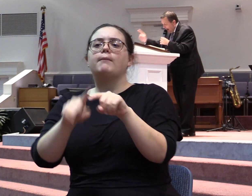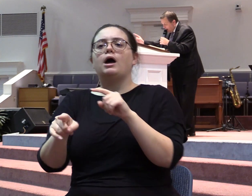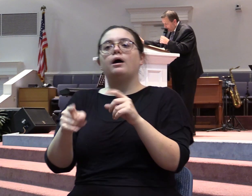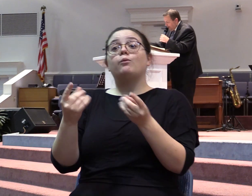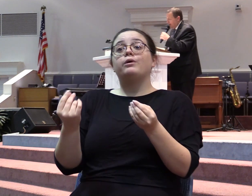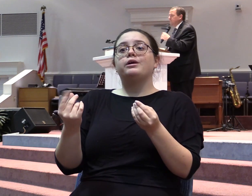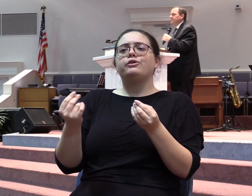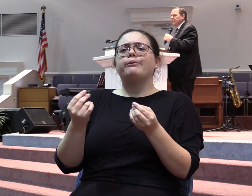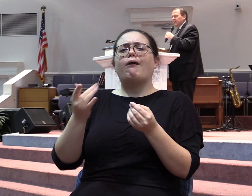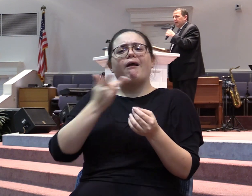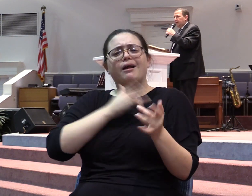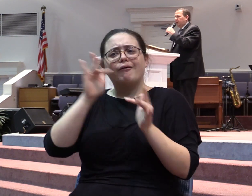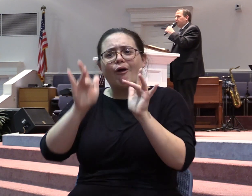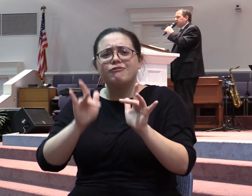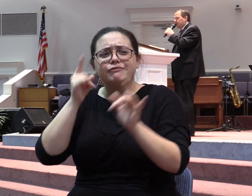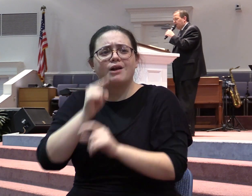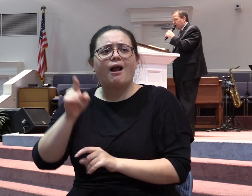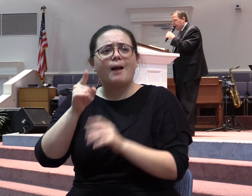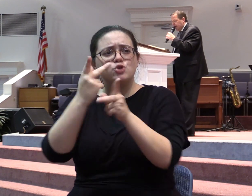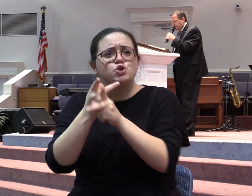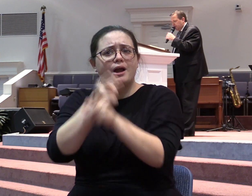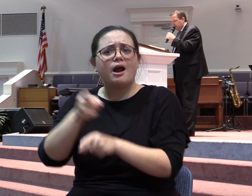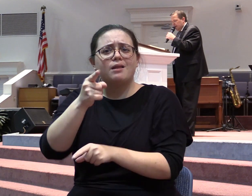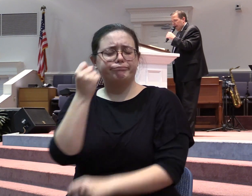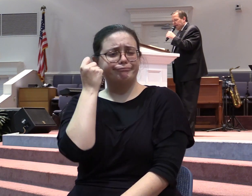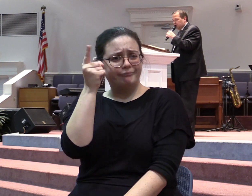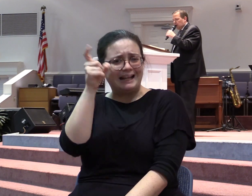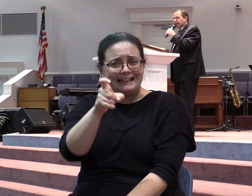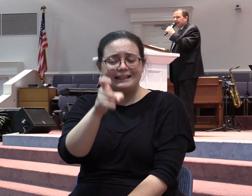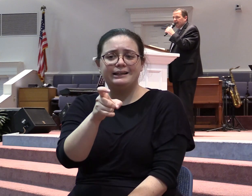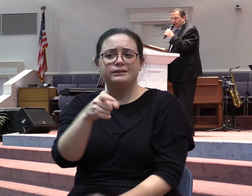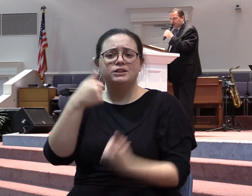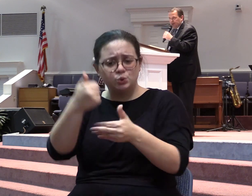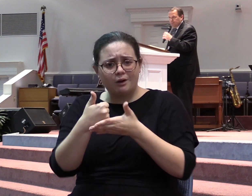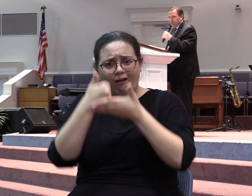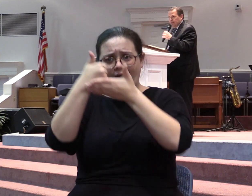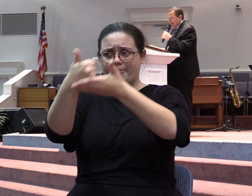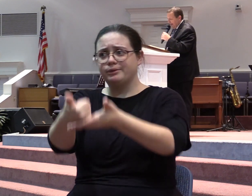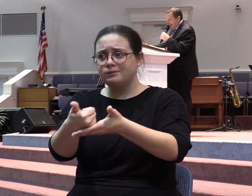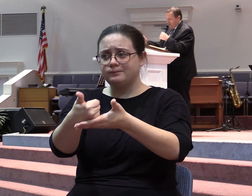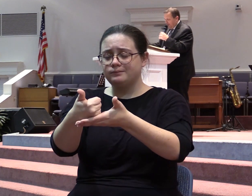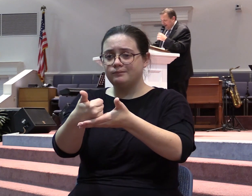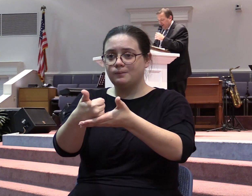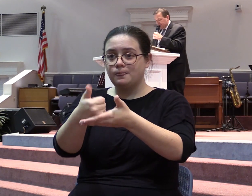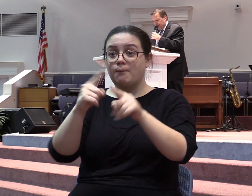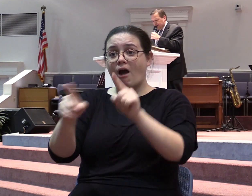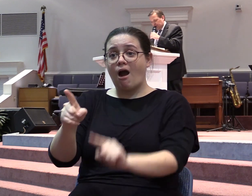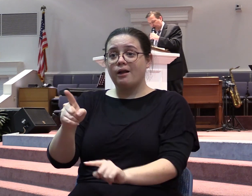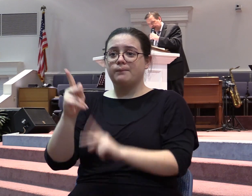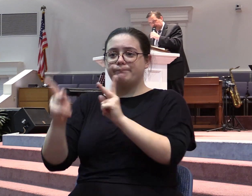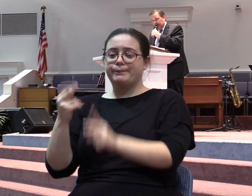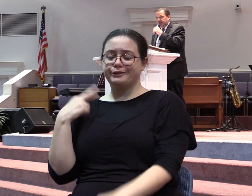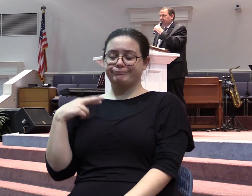he cared for them. He understood their needs and he tried to help them. And yet the